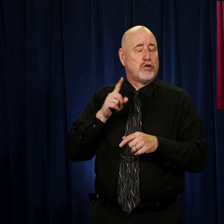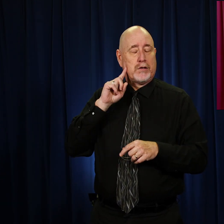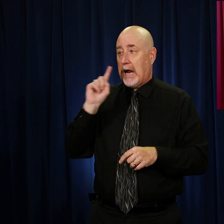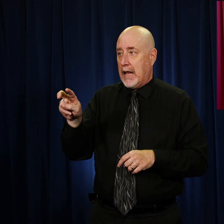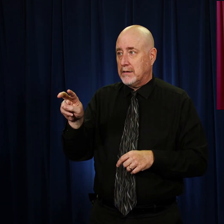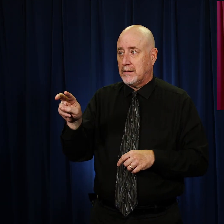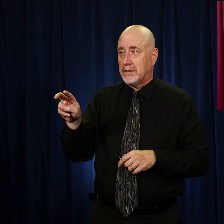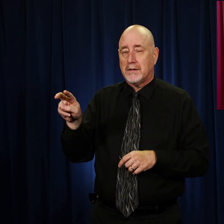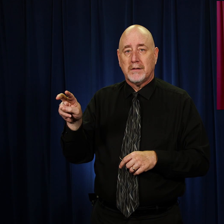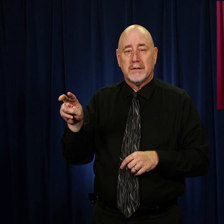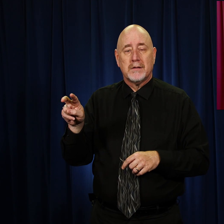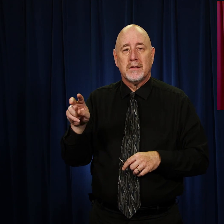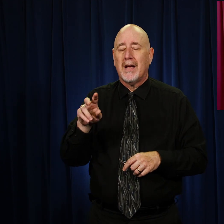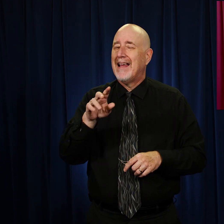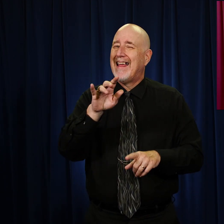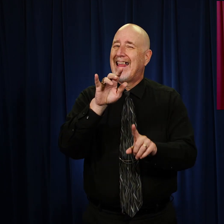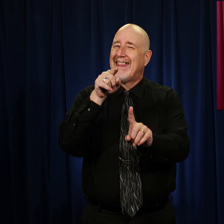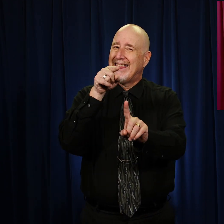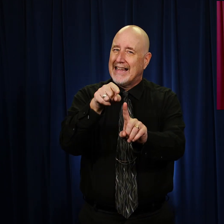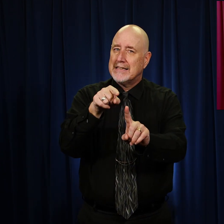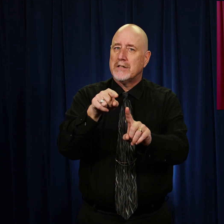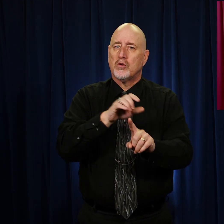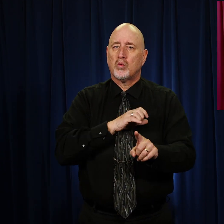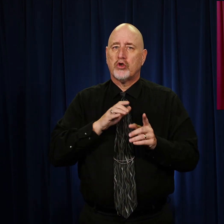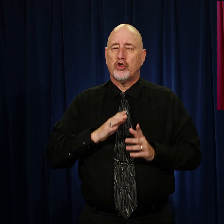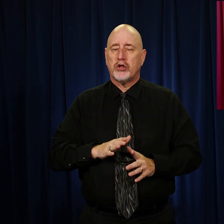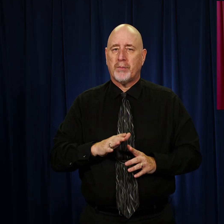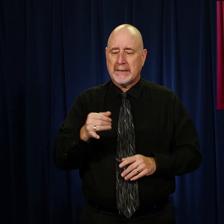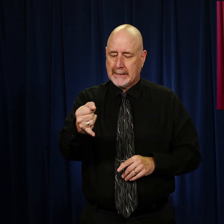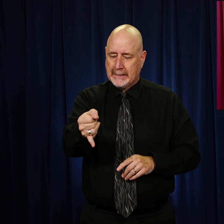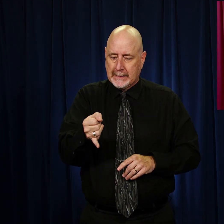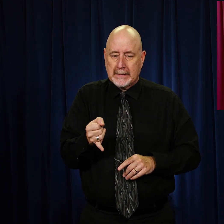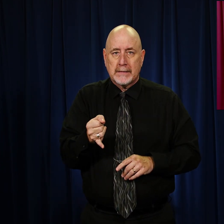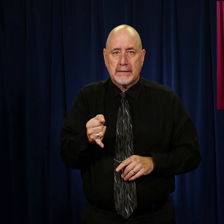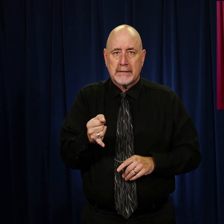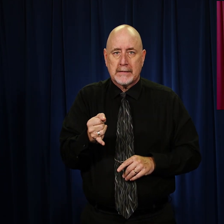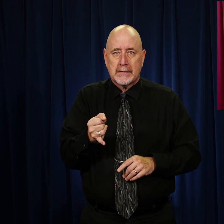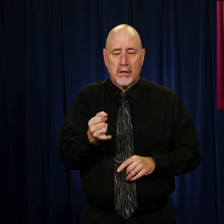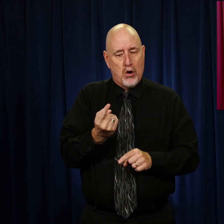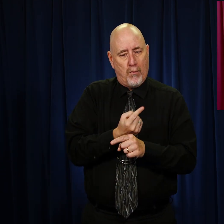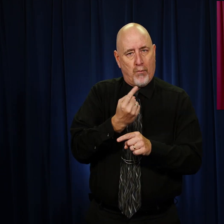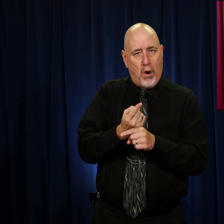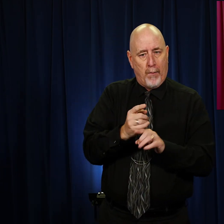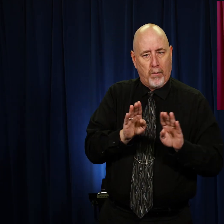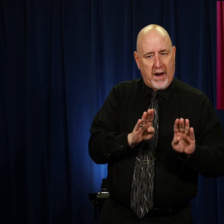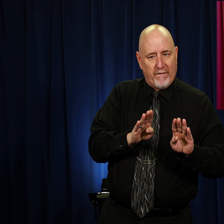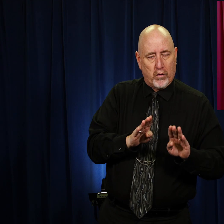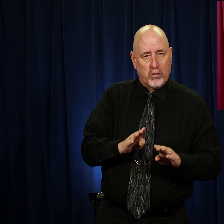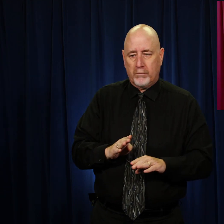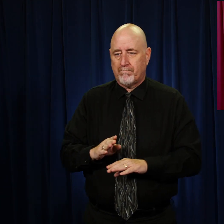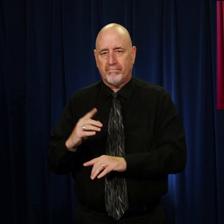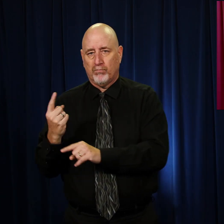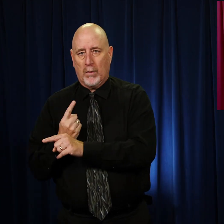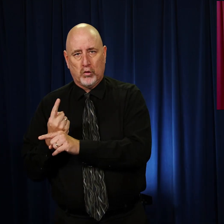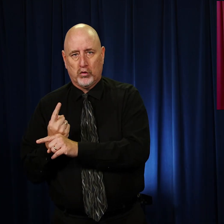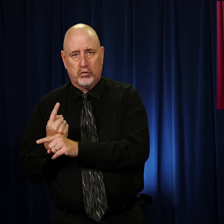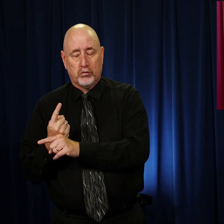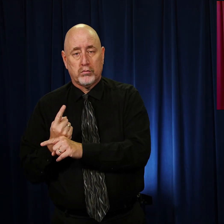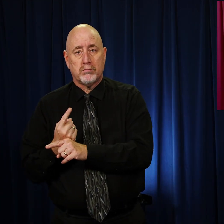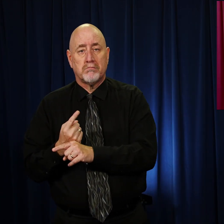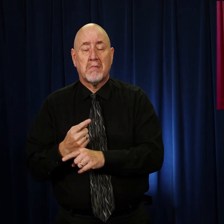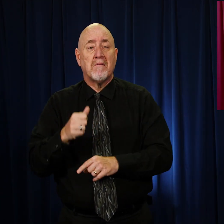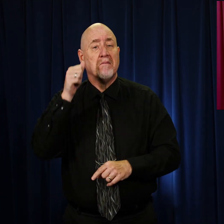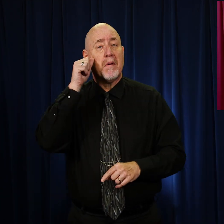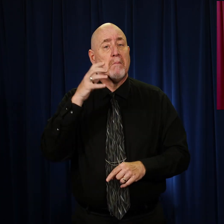glance. But this is where the Christian must draw the line between proper Christian behavior and what is not. If